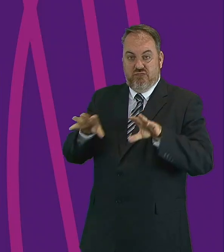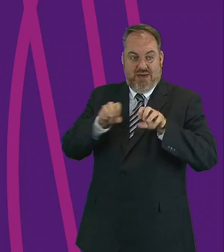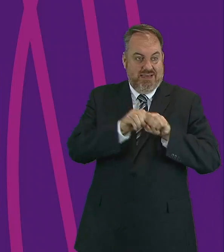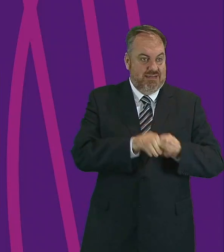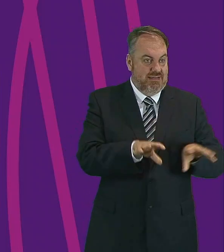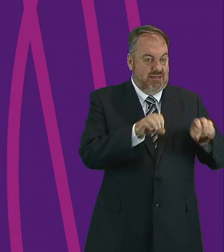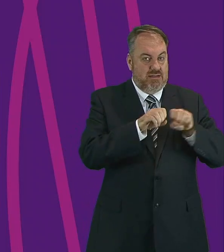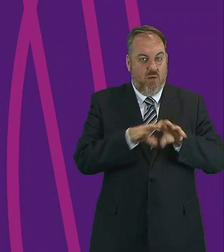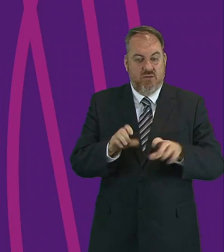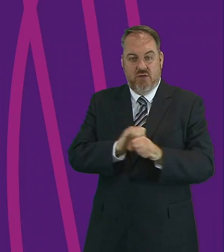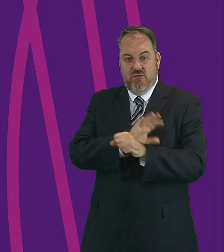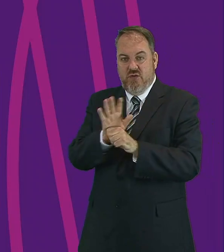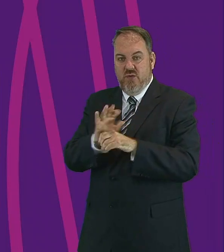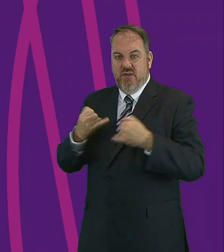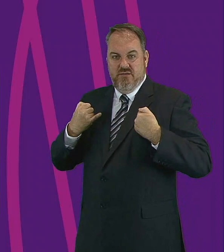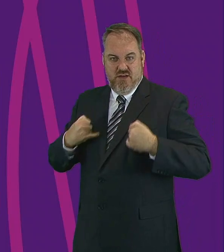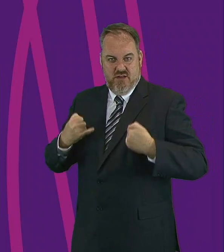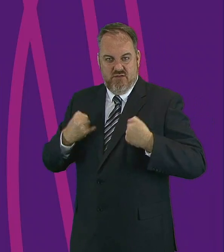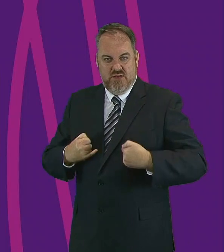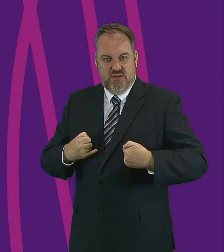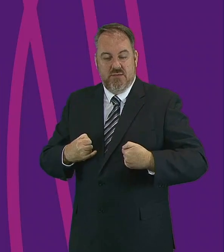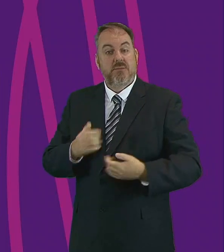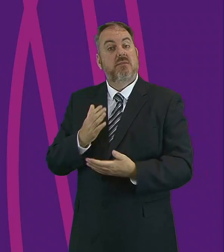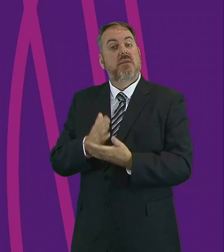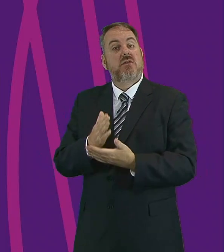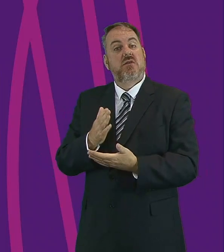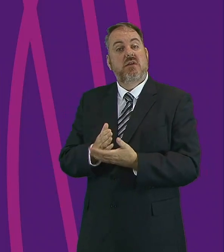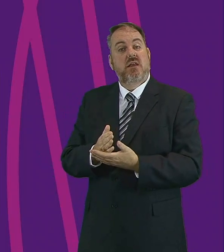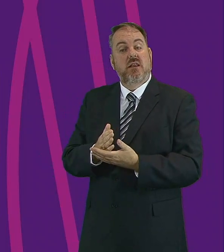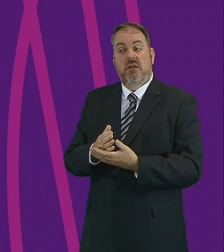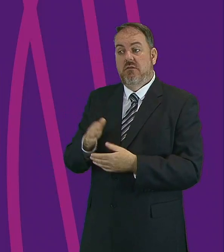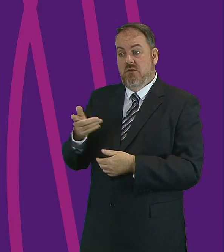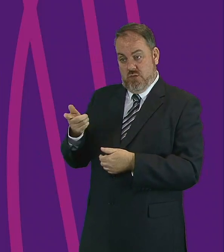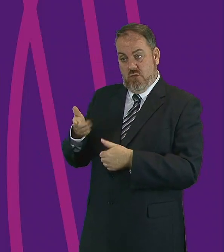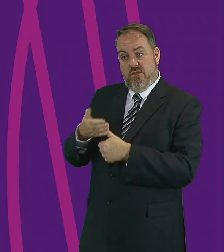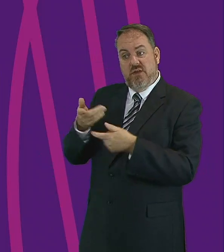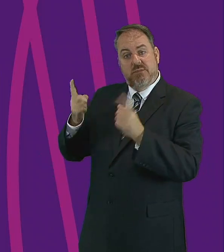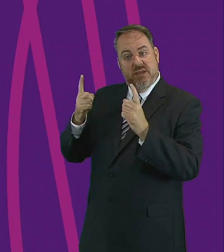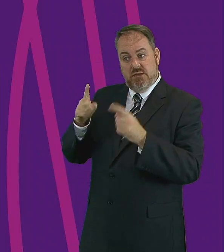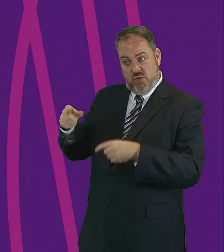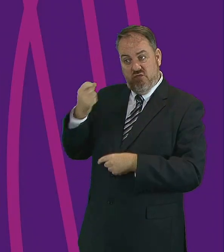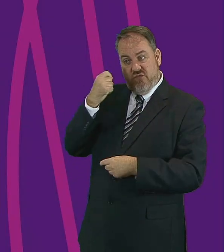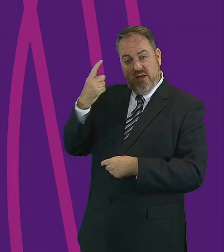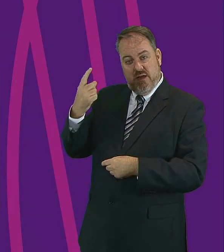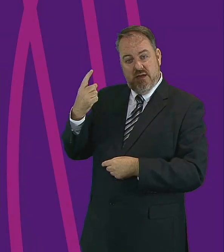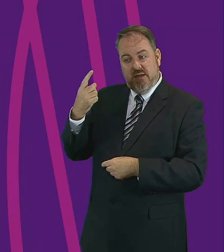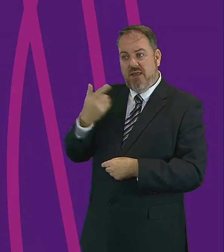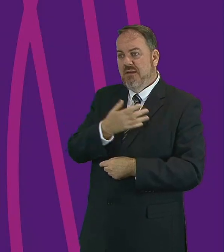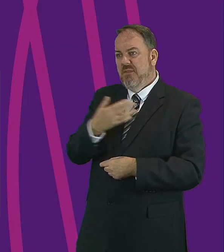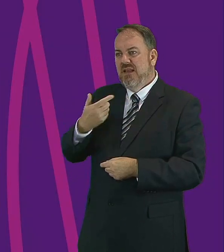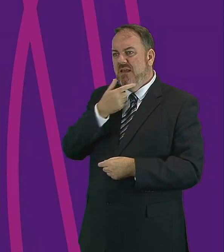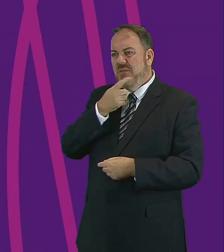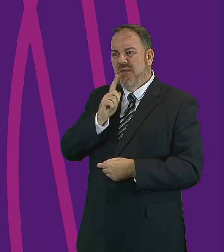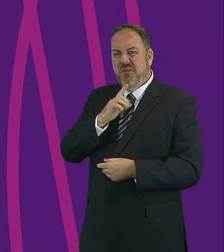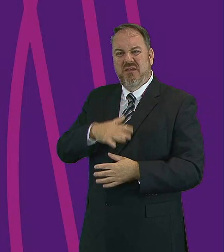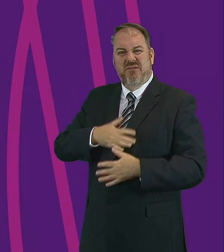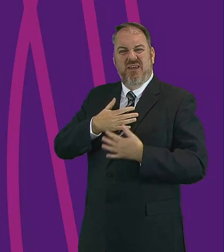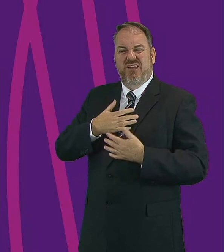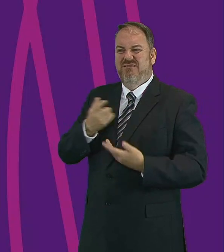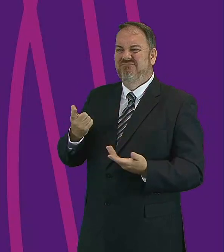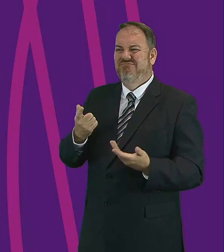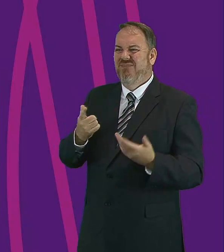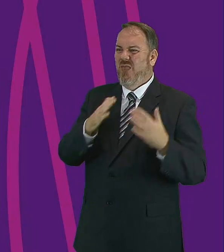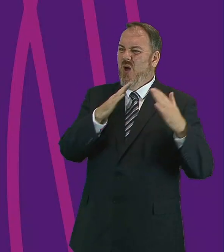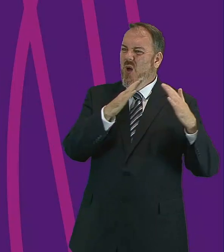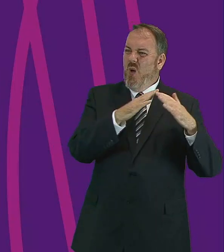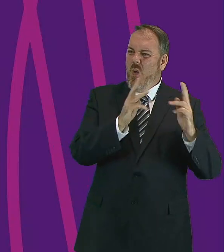as we can. But the First Minister has recognised that many people find it hard to see why rules applying to homes don't apply